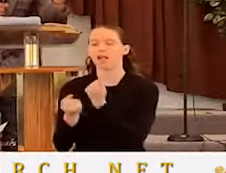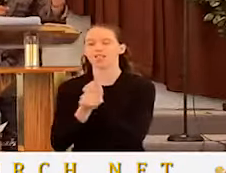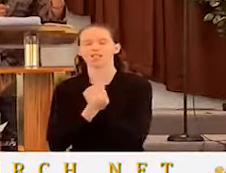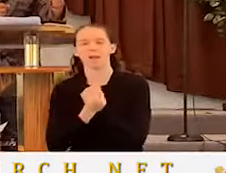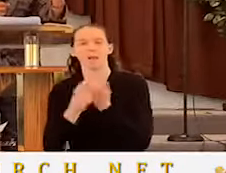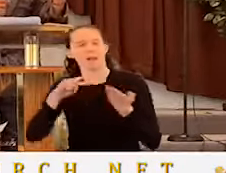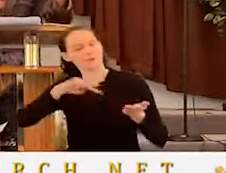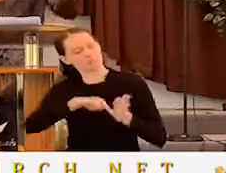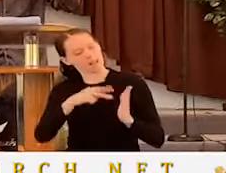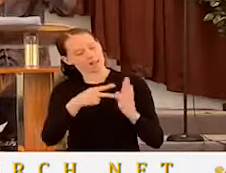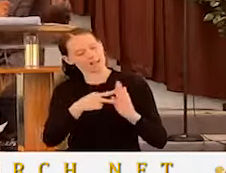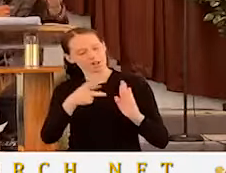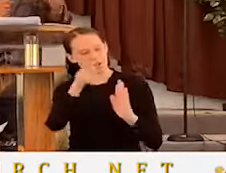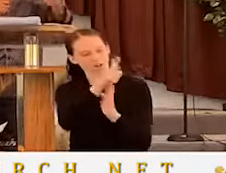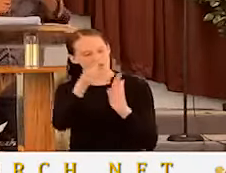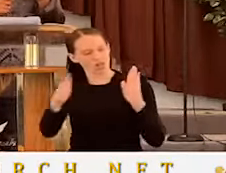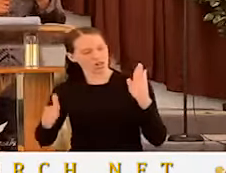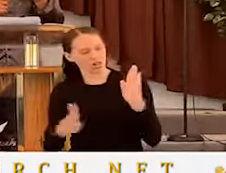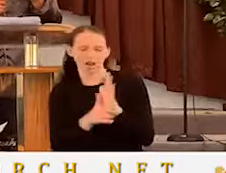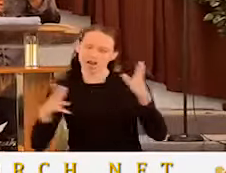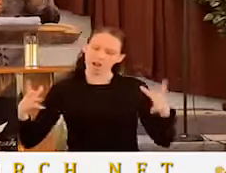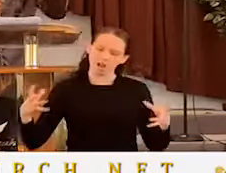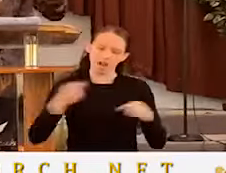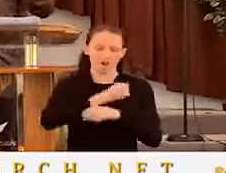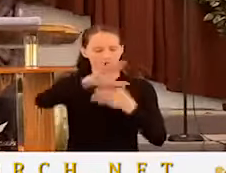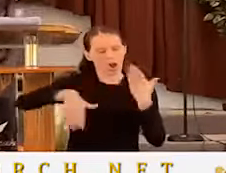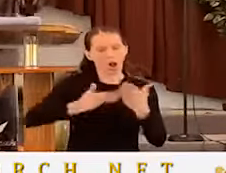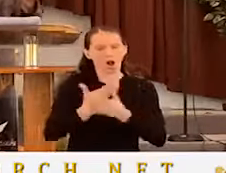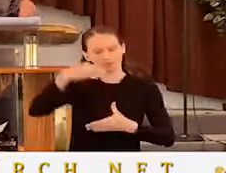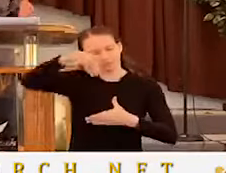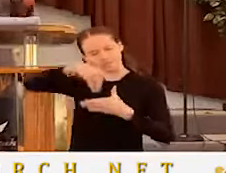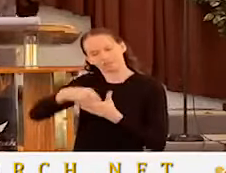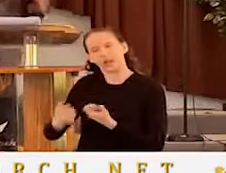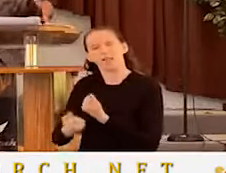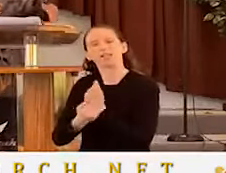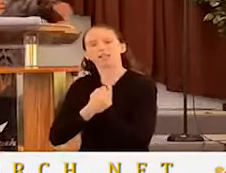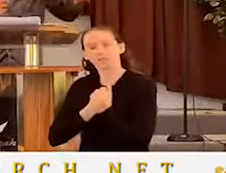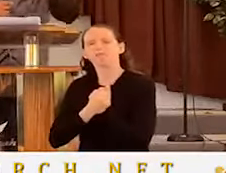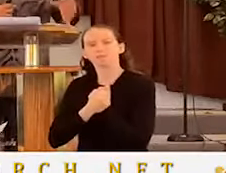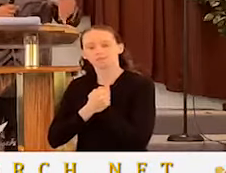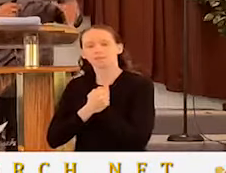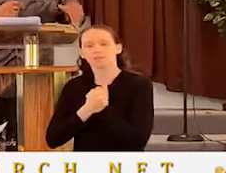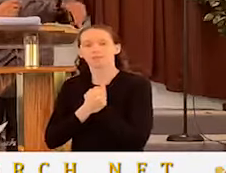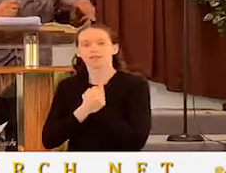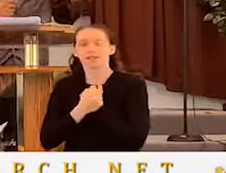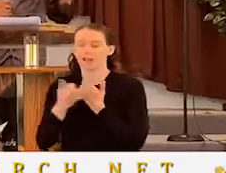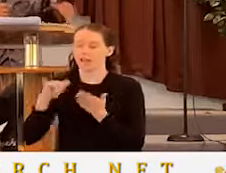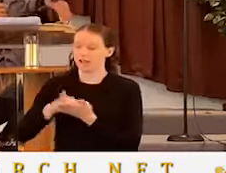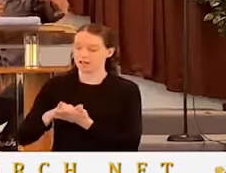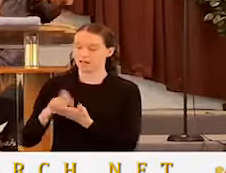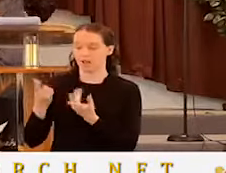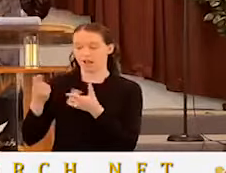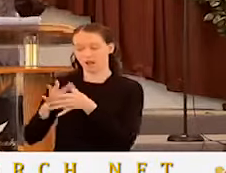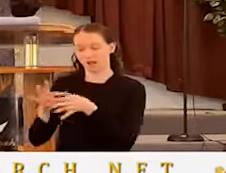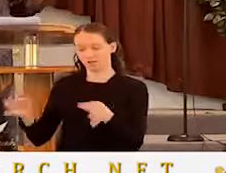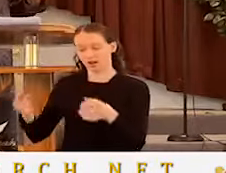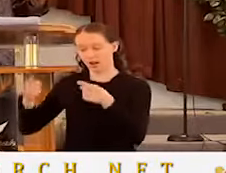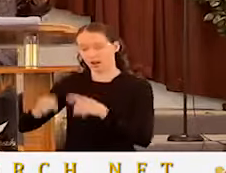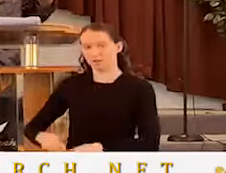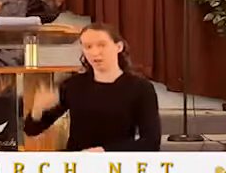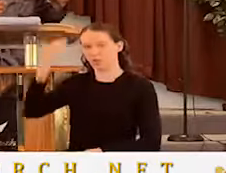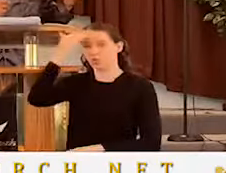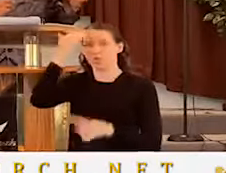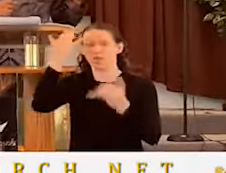fulfillment of the law. And that, knowing the time, that now is